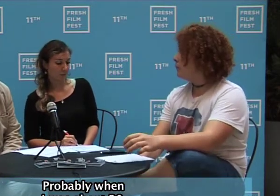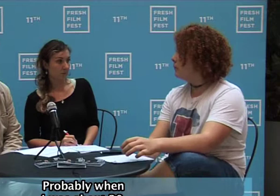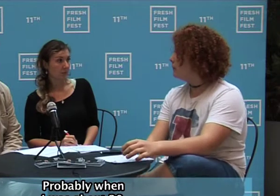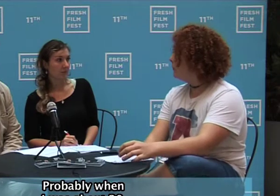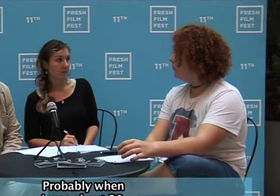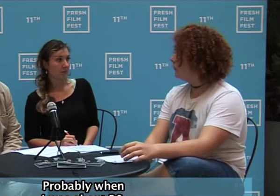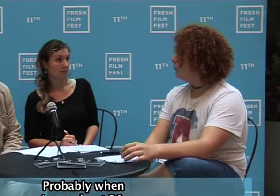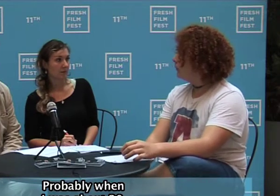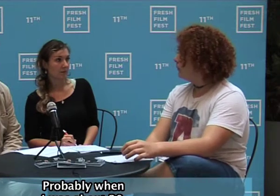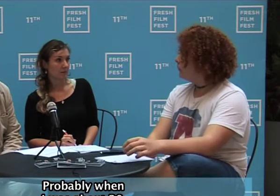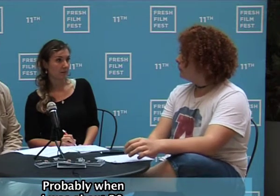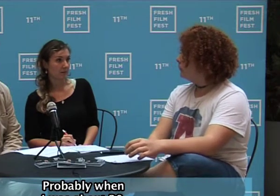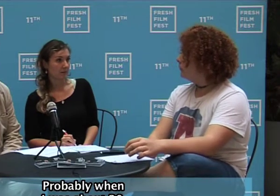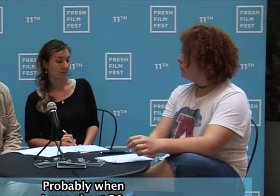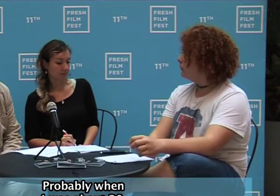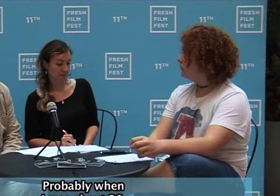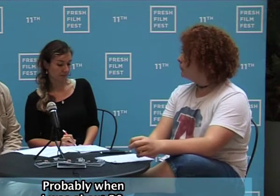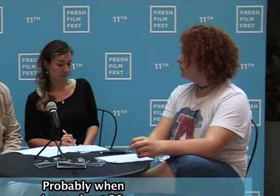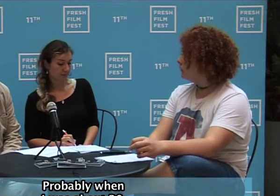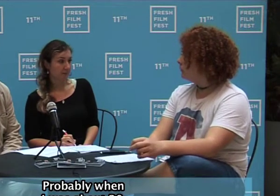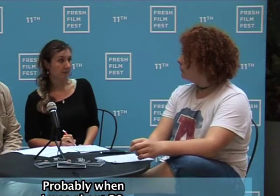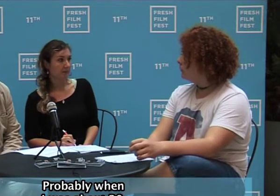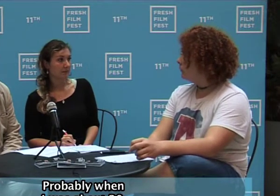Probably when I was about